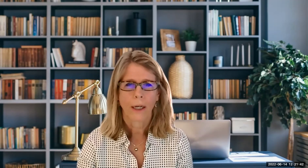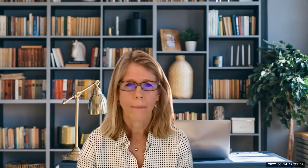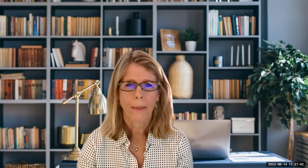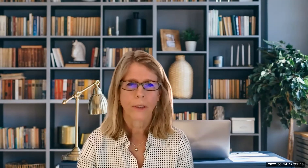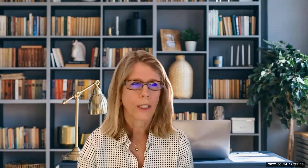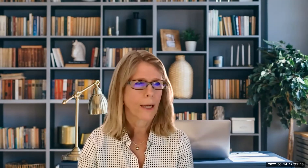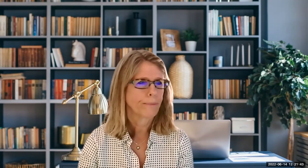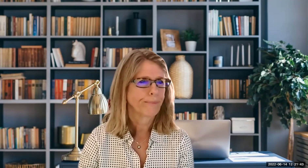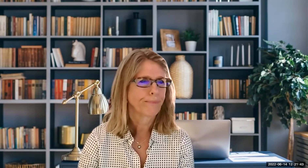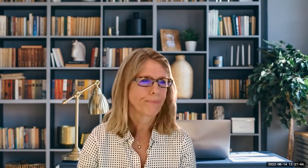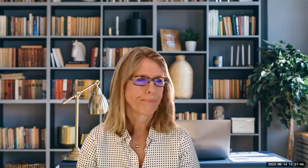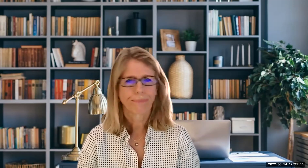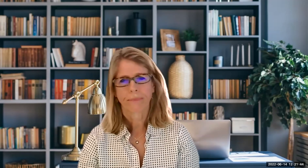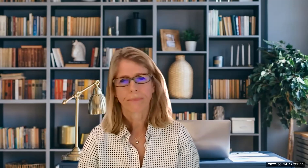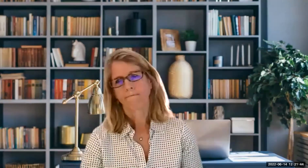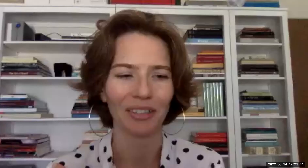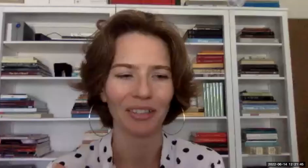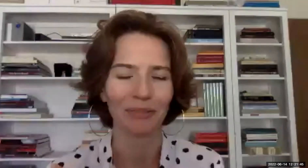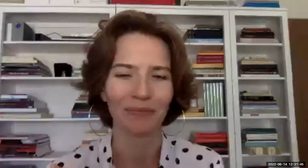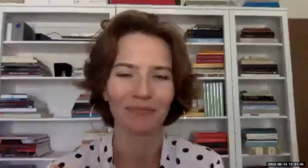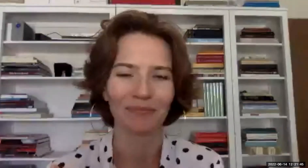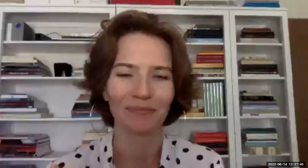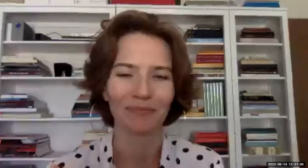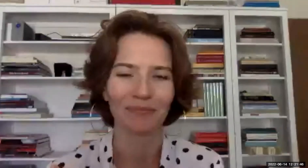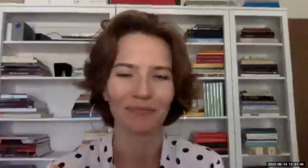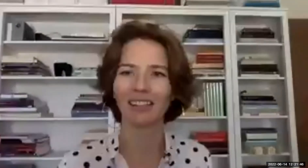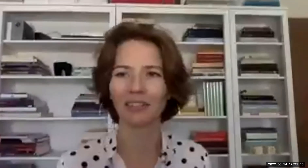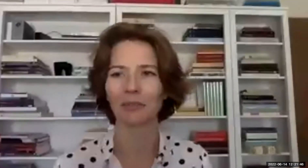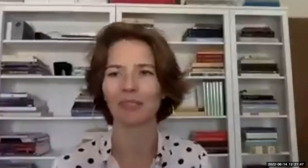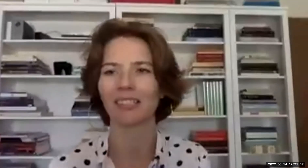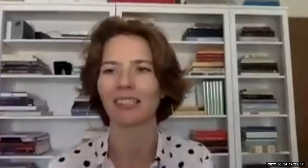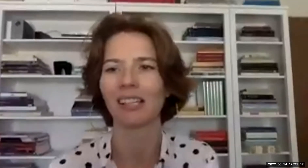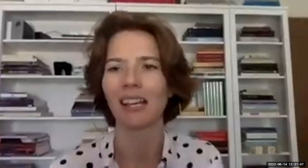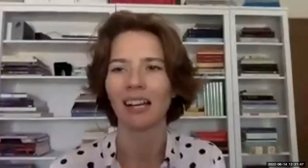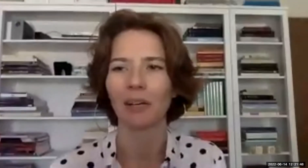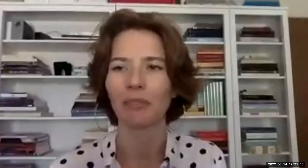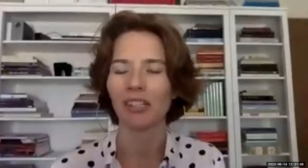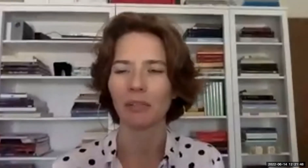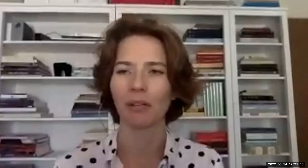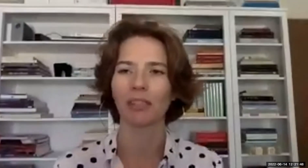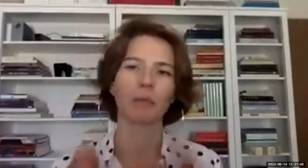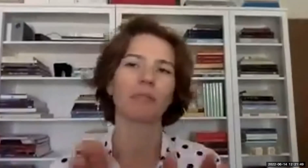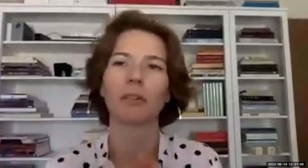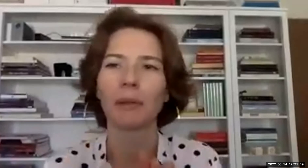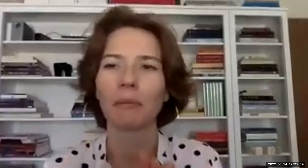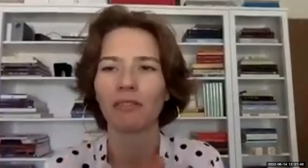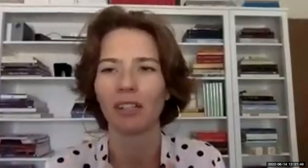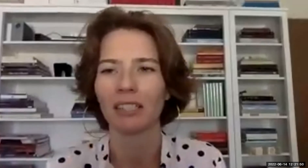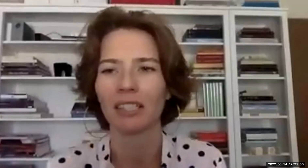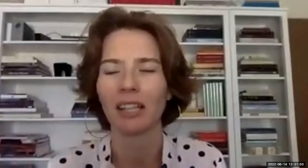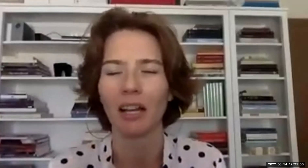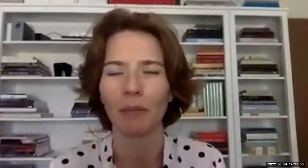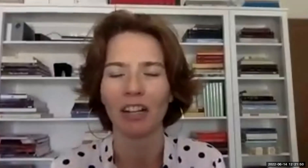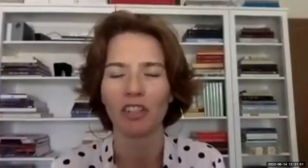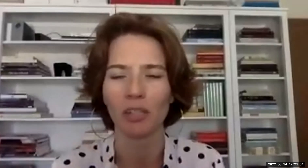put our paper in the chat. Thank you. Great. And then our final presenter is Kirsten Barlow. And before we move